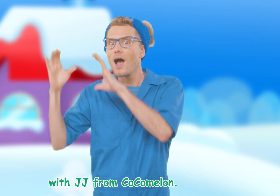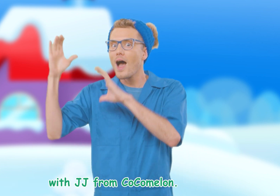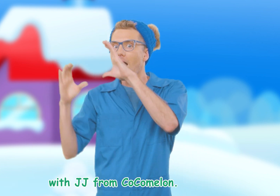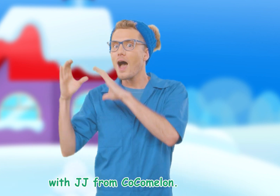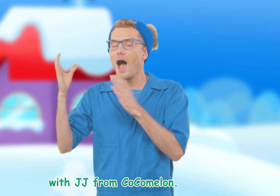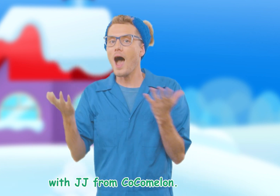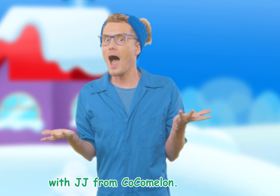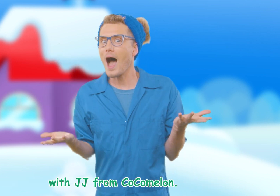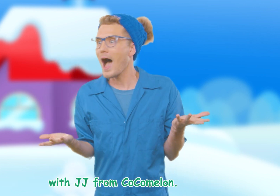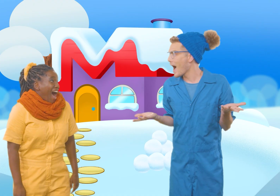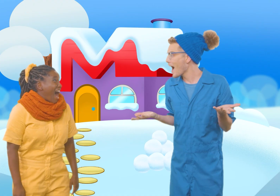Cocomelon!